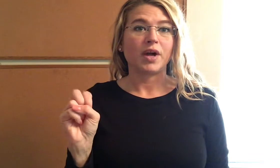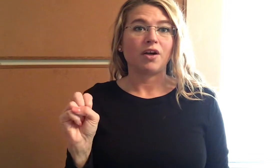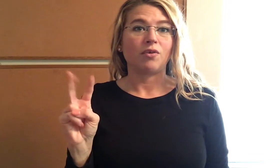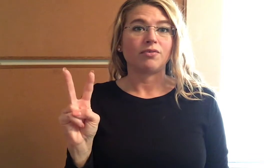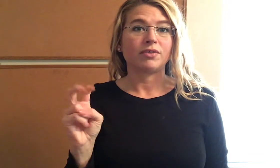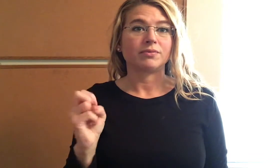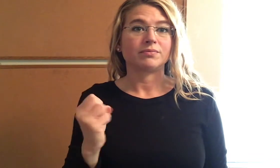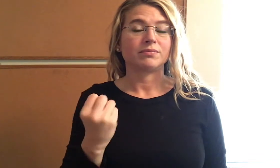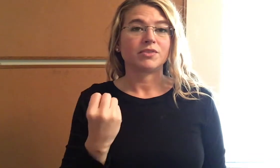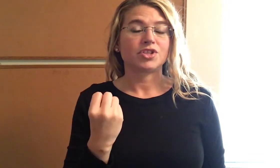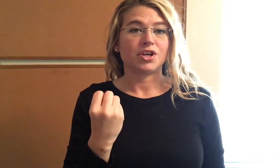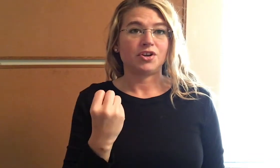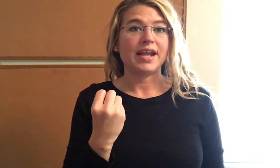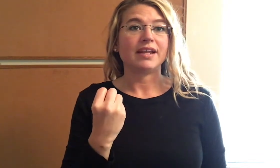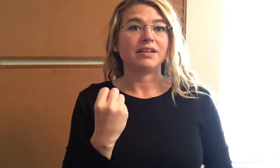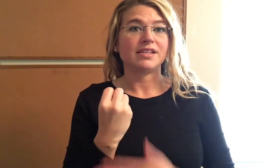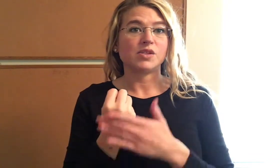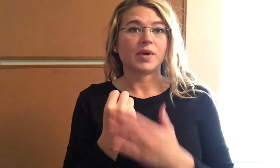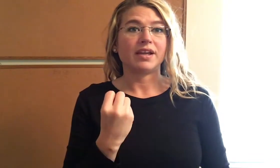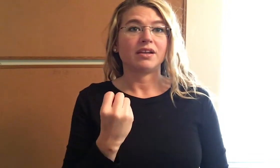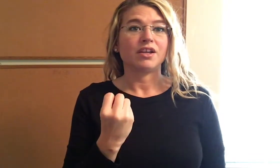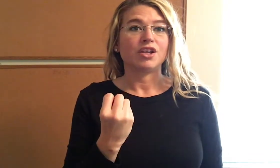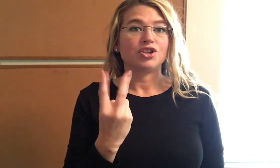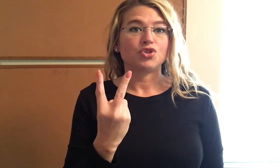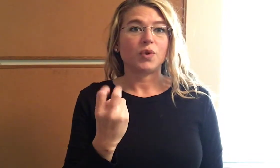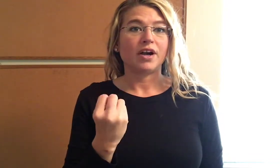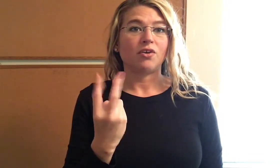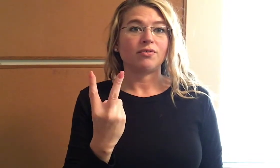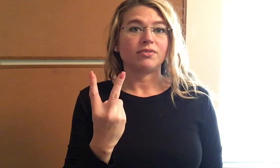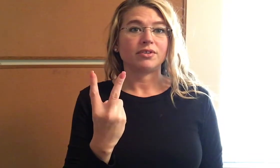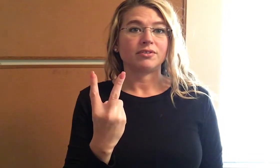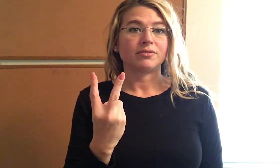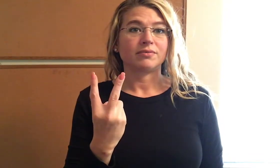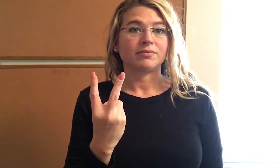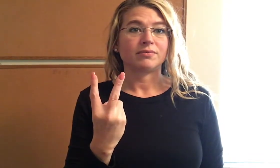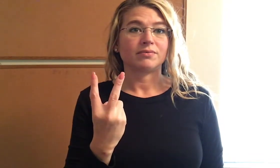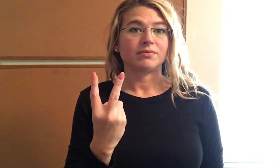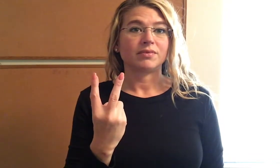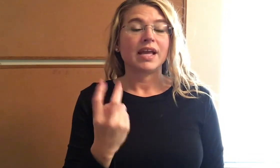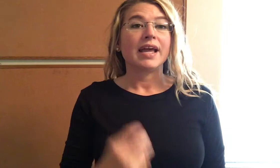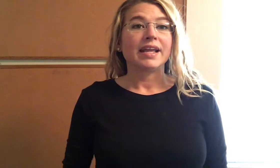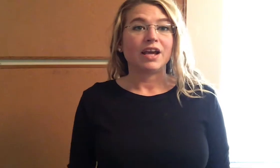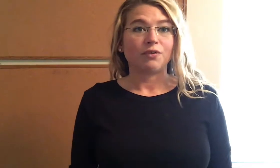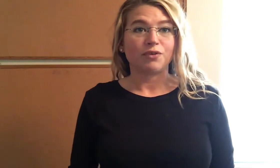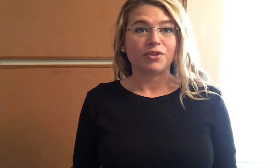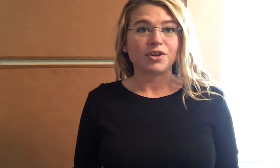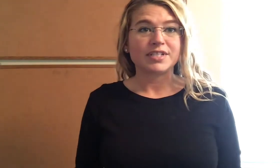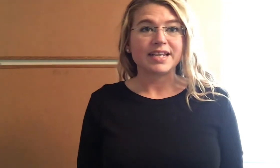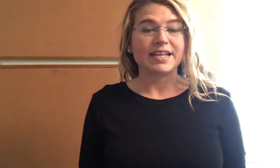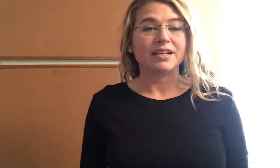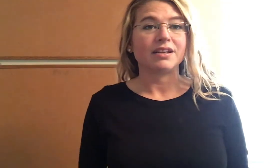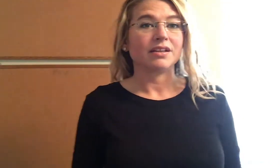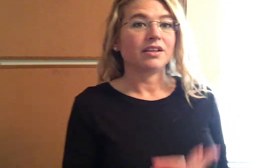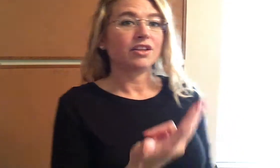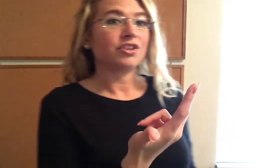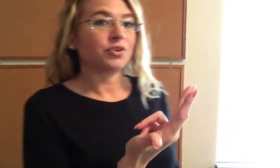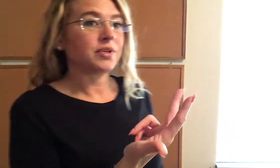12. Turn your hand this way. 12. Now for 13, you're going to